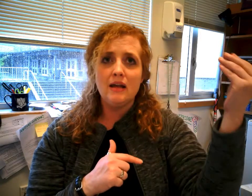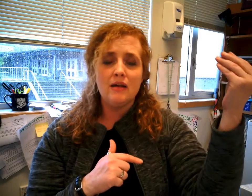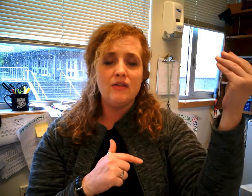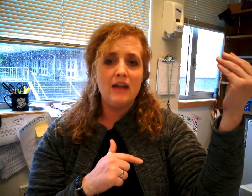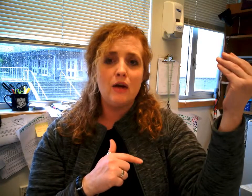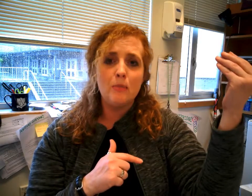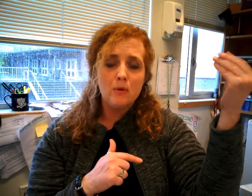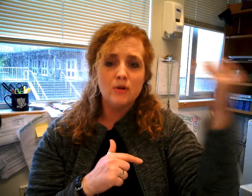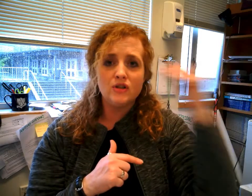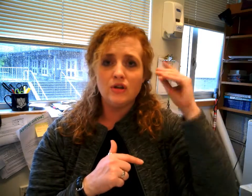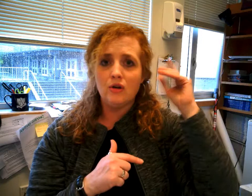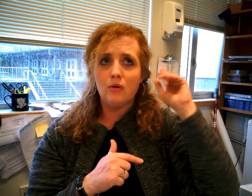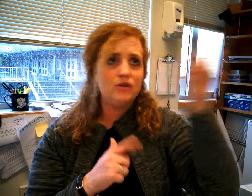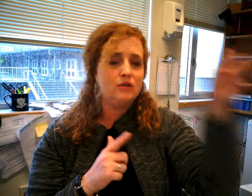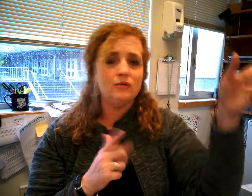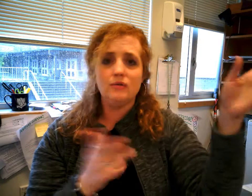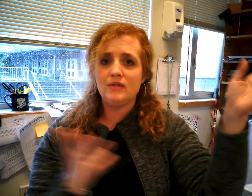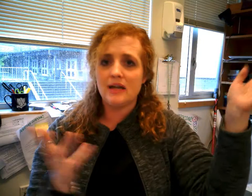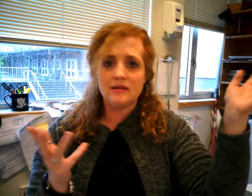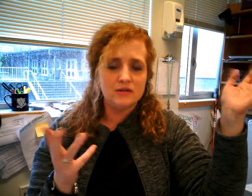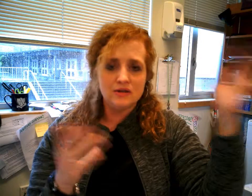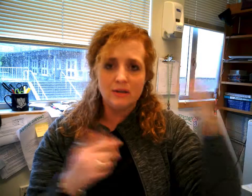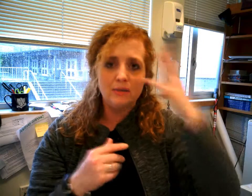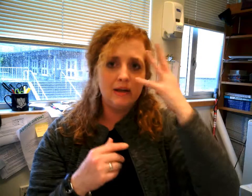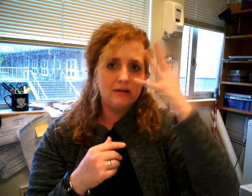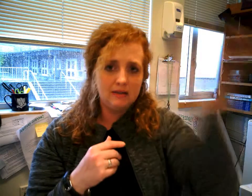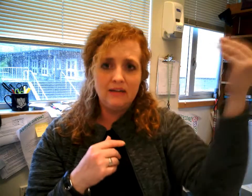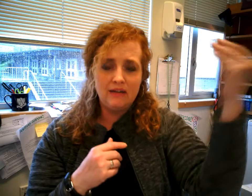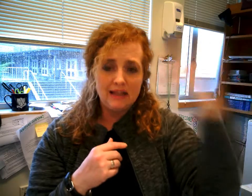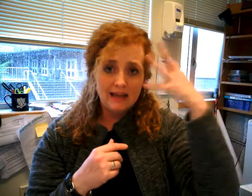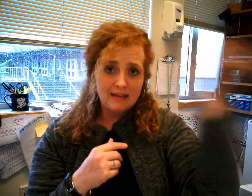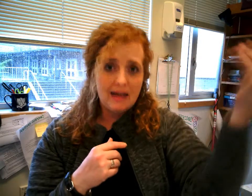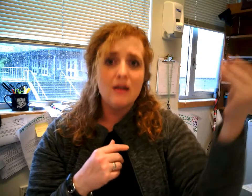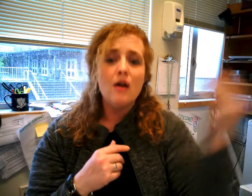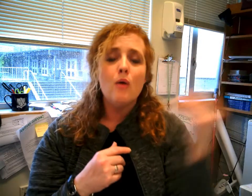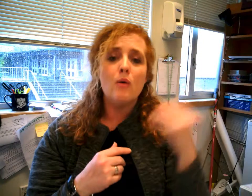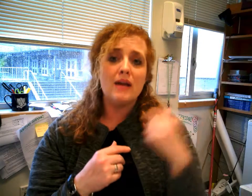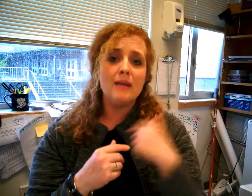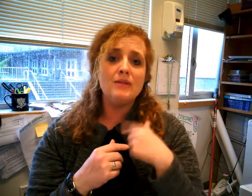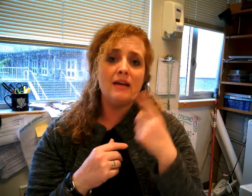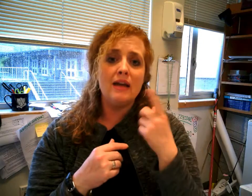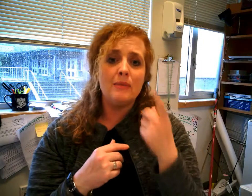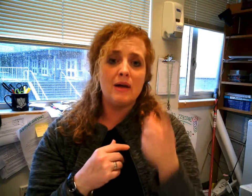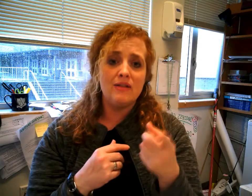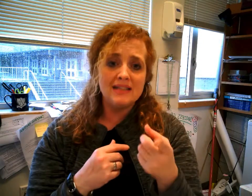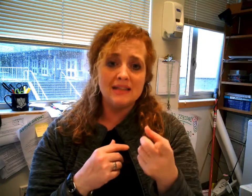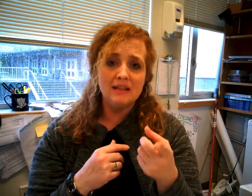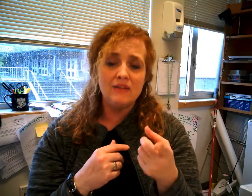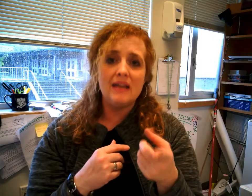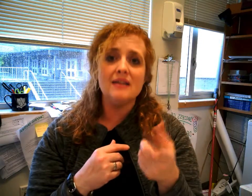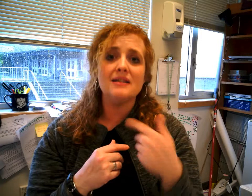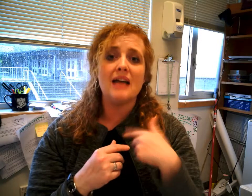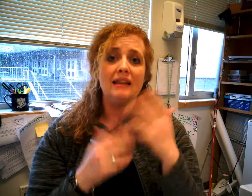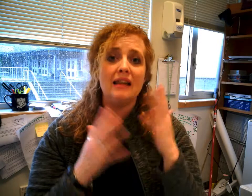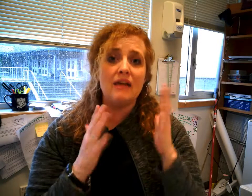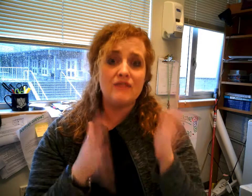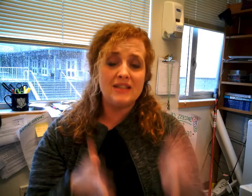the airport to go to Texas or something. Leaving like that. What I'm talking about, this leaving, is I left something